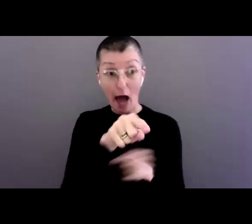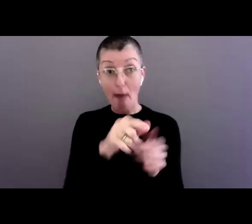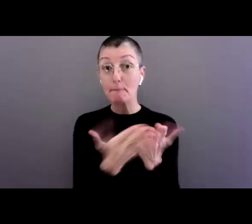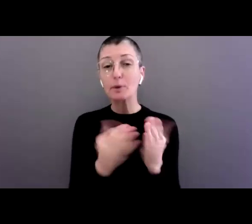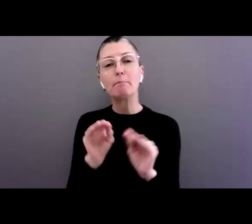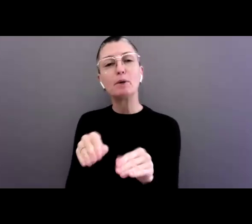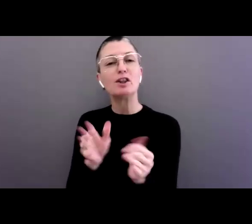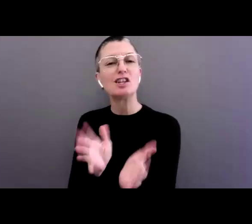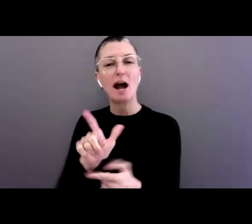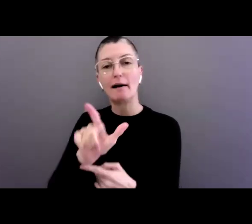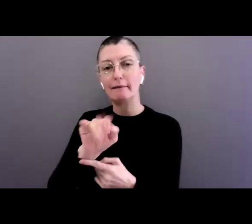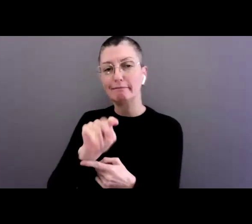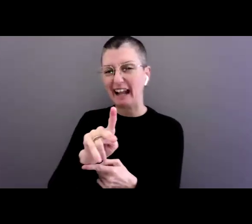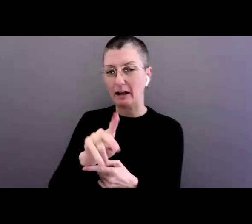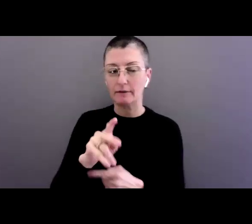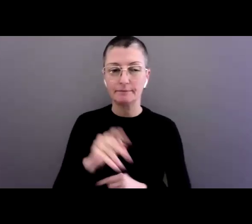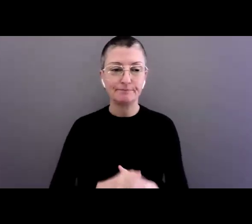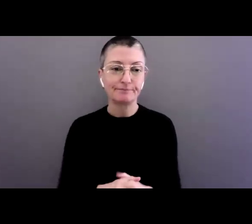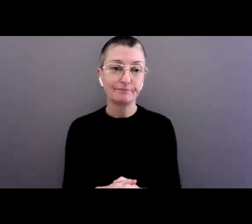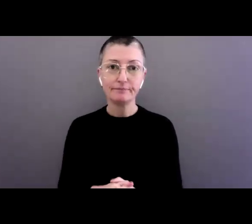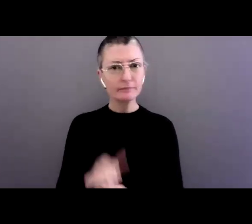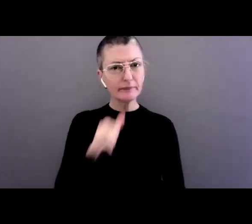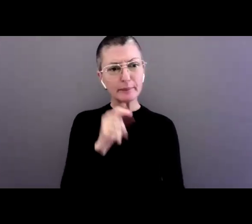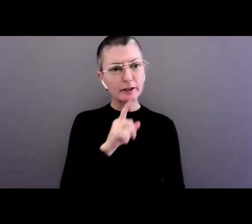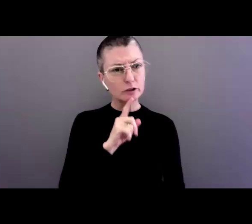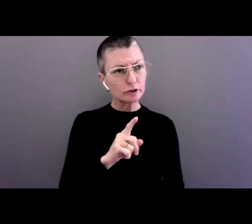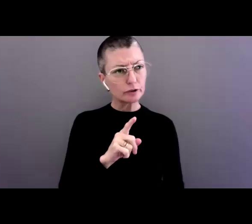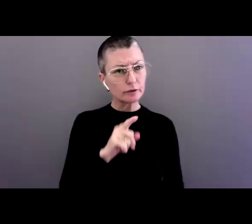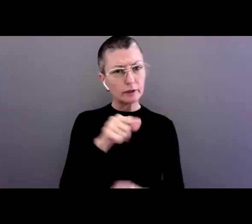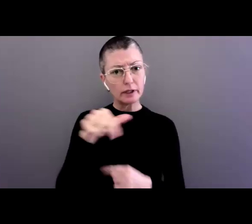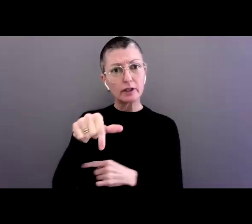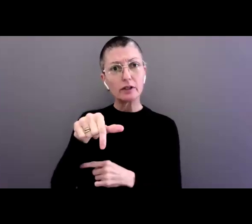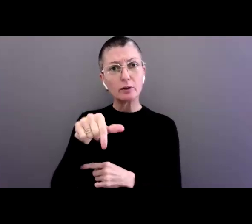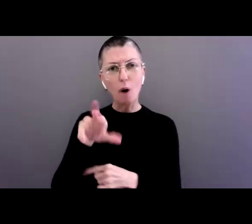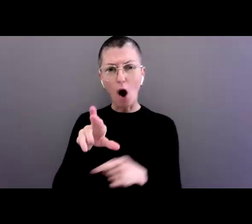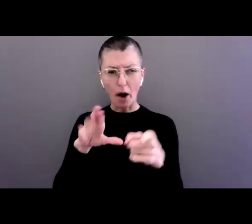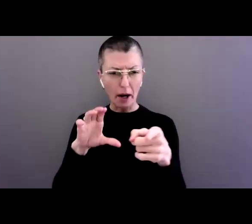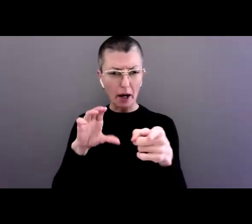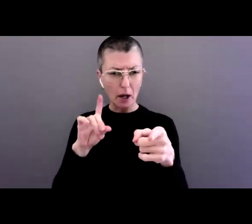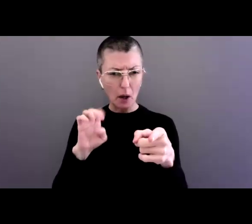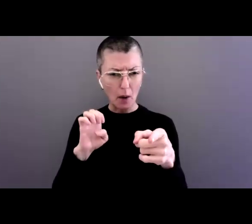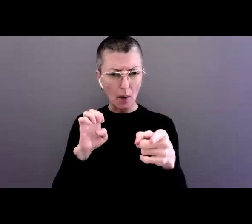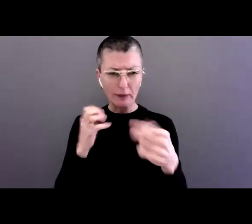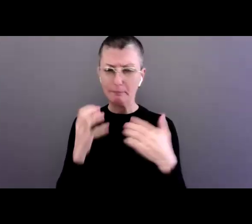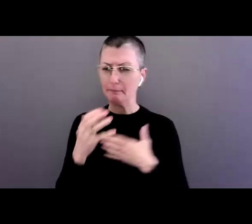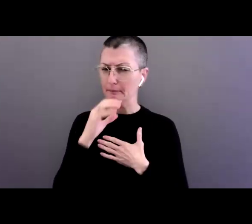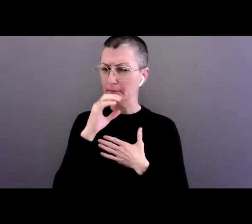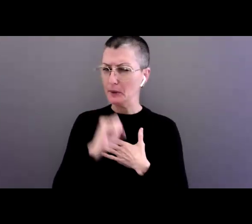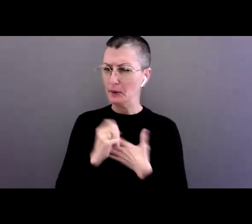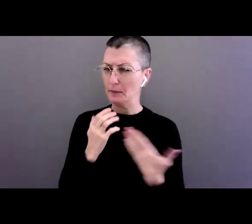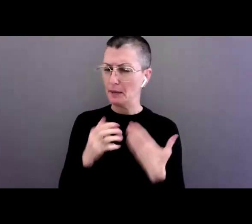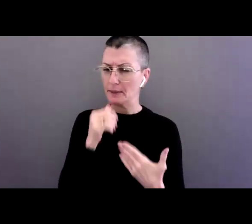the chat. I'm not sure if the QR code works right there. That could be an older one. So if that doesn't